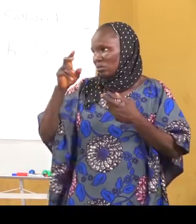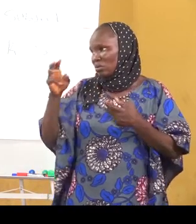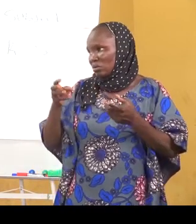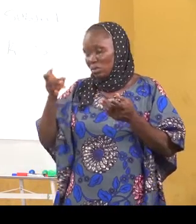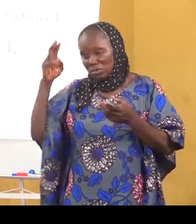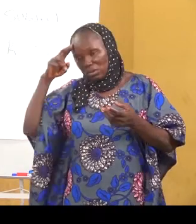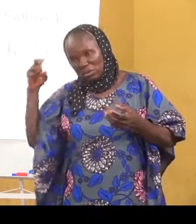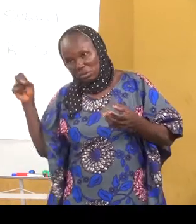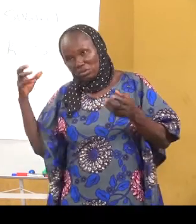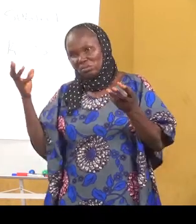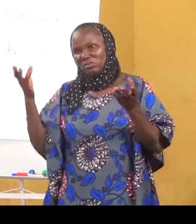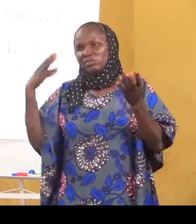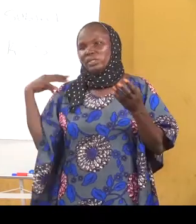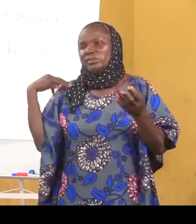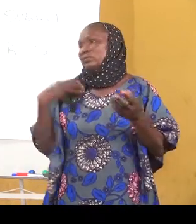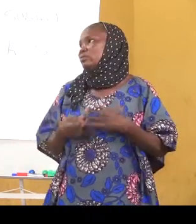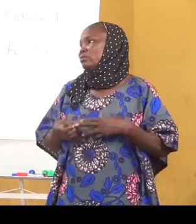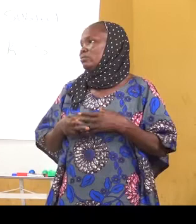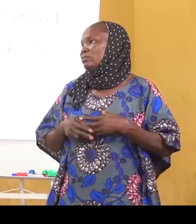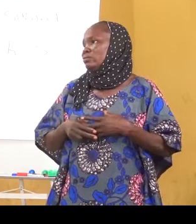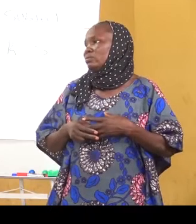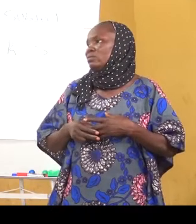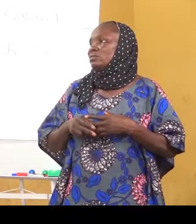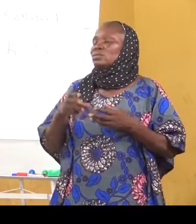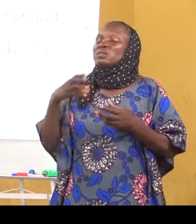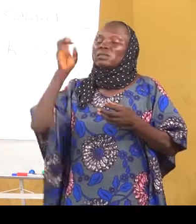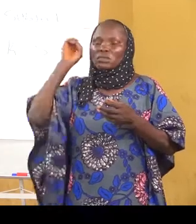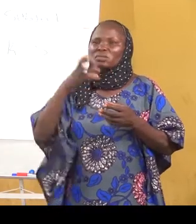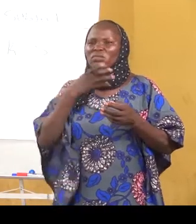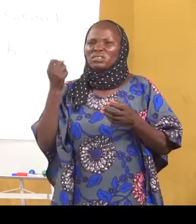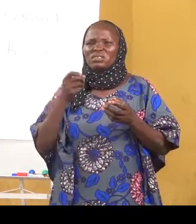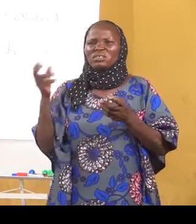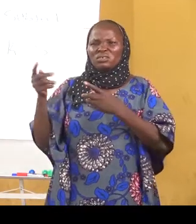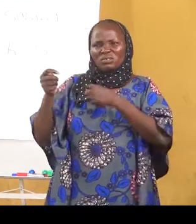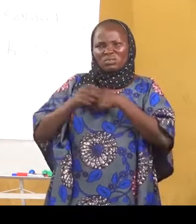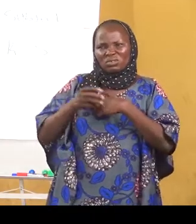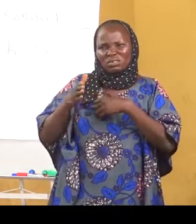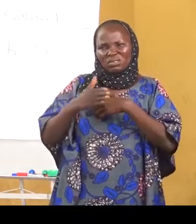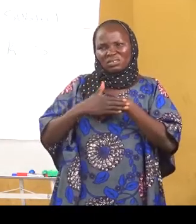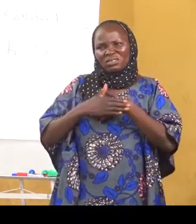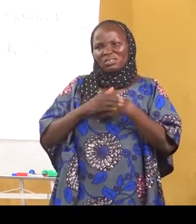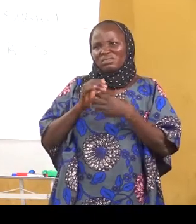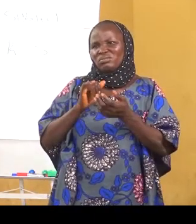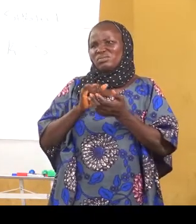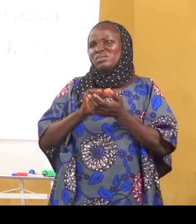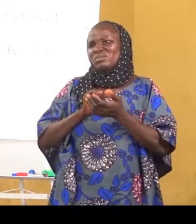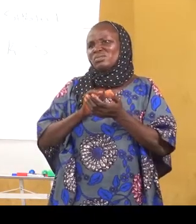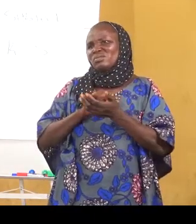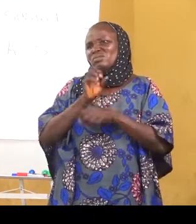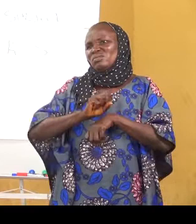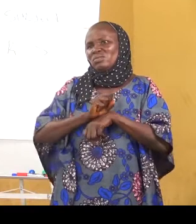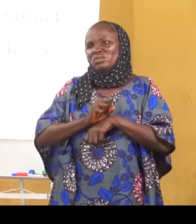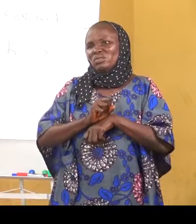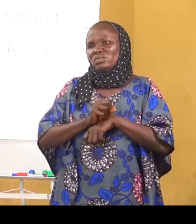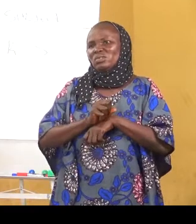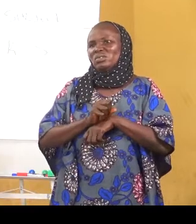was returning this slave back to his master, but was equally ready to pay back whatever this